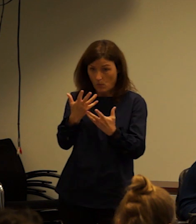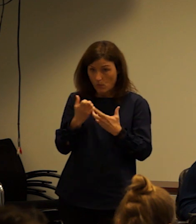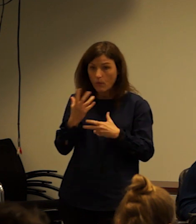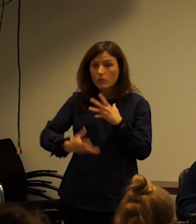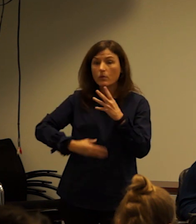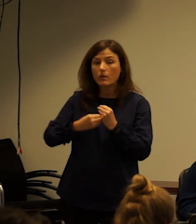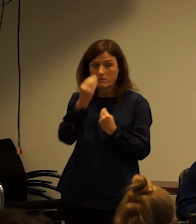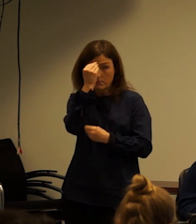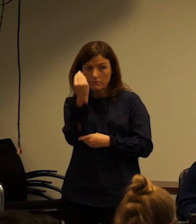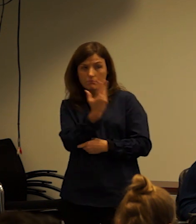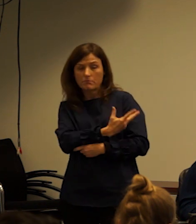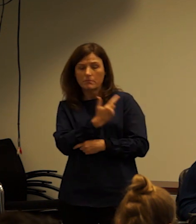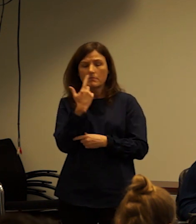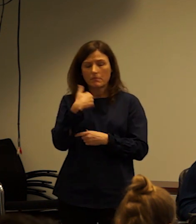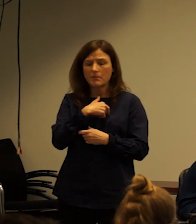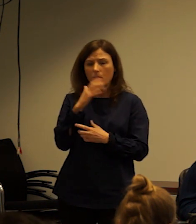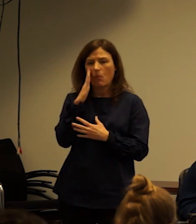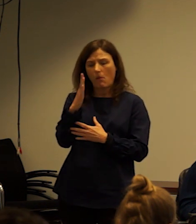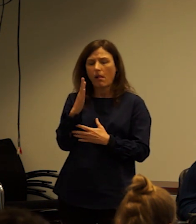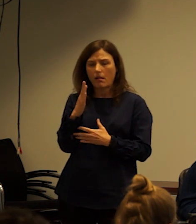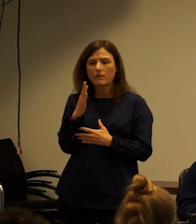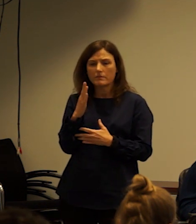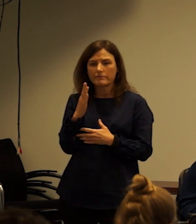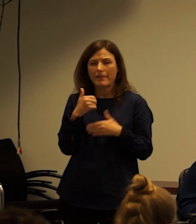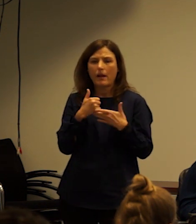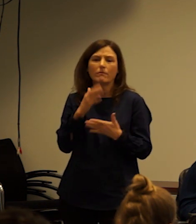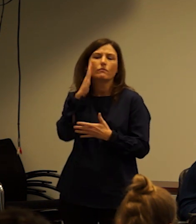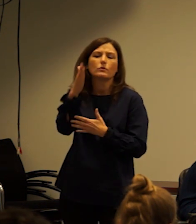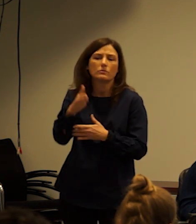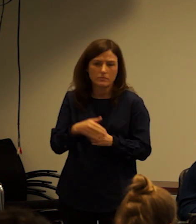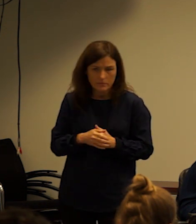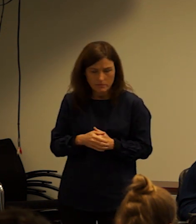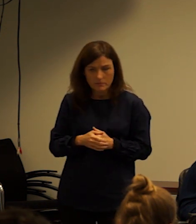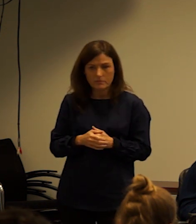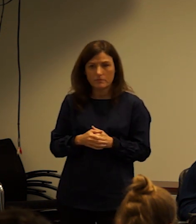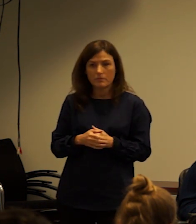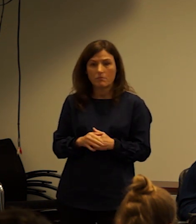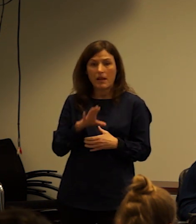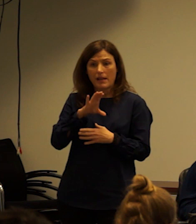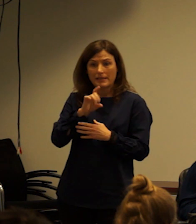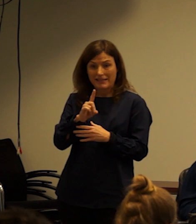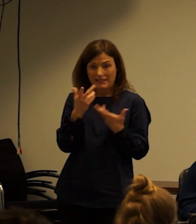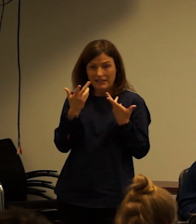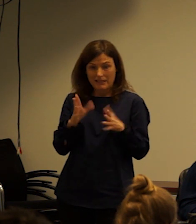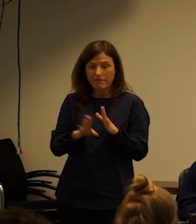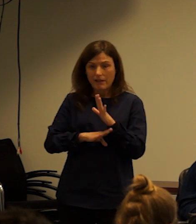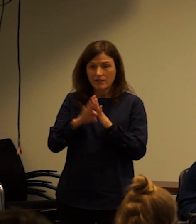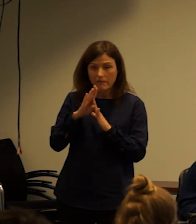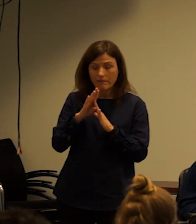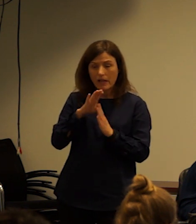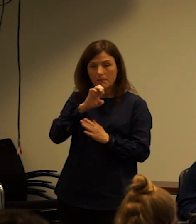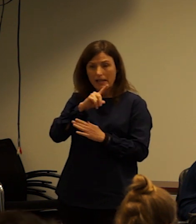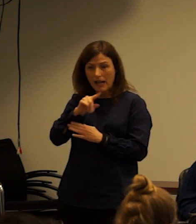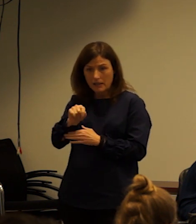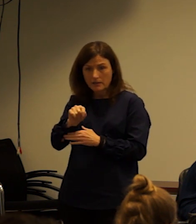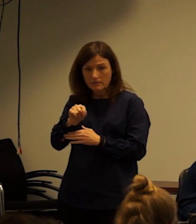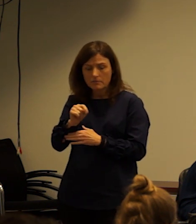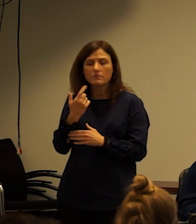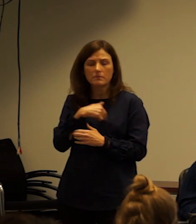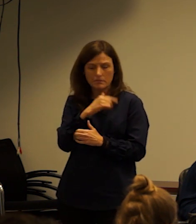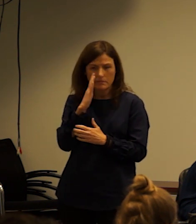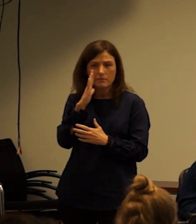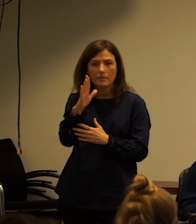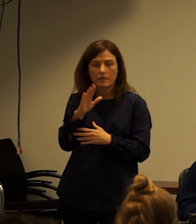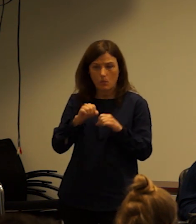want, let me know, because that helps me for the future. Once the CD has been created and edited, we